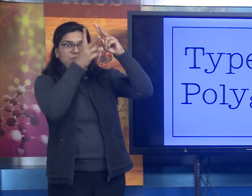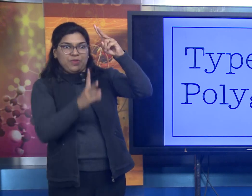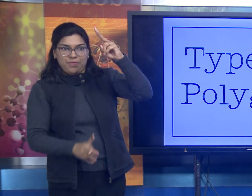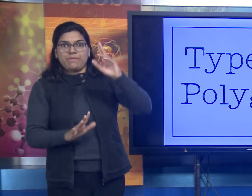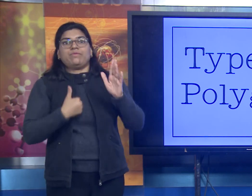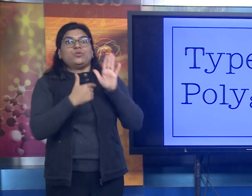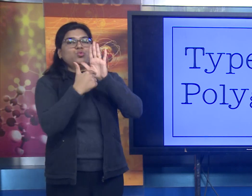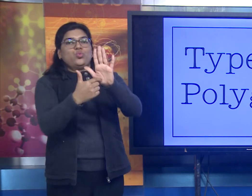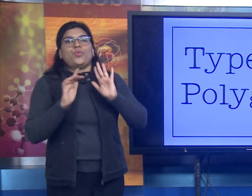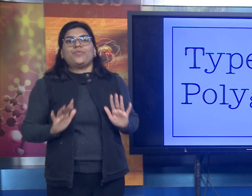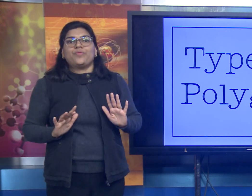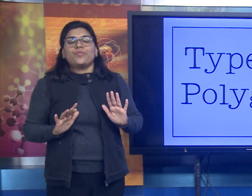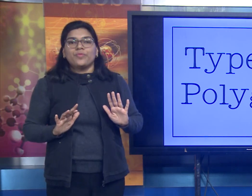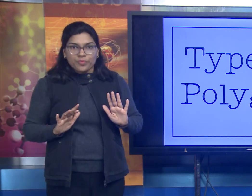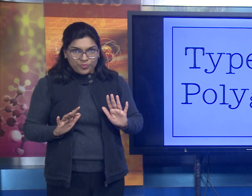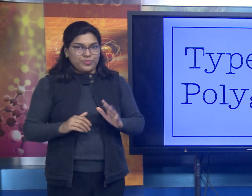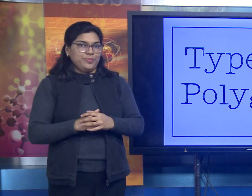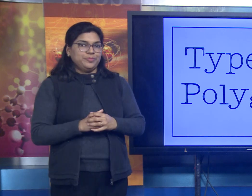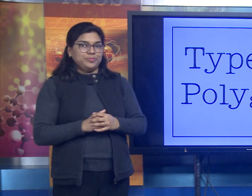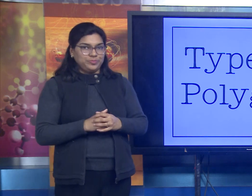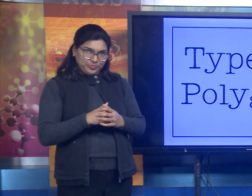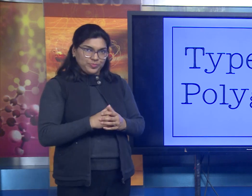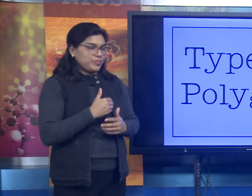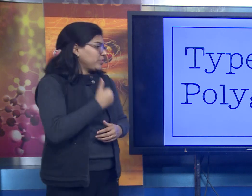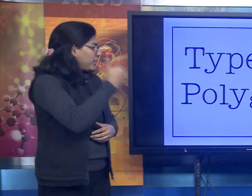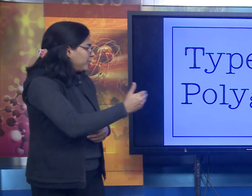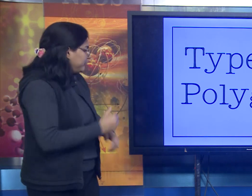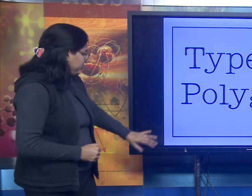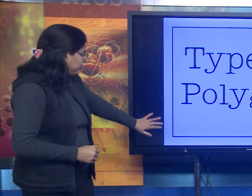they have their own name. Now we will see those polygons.